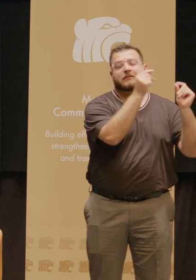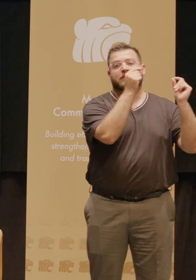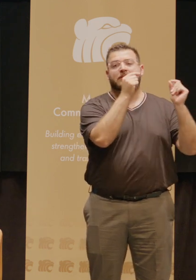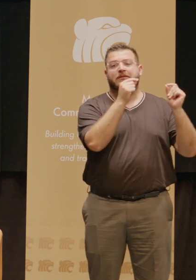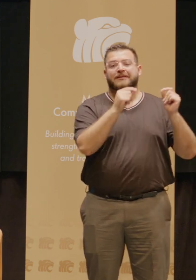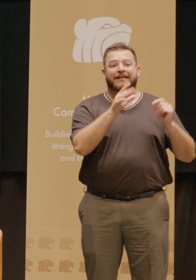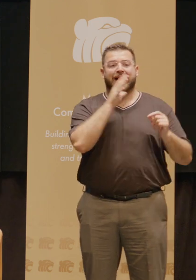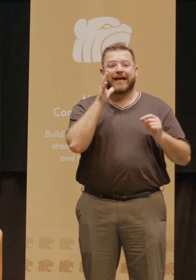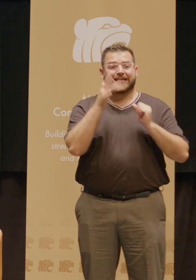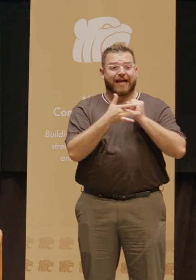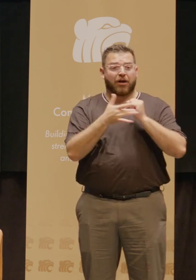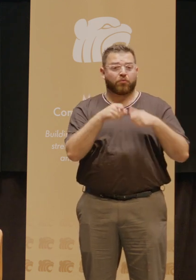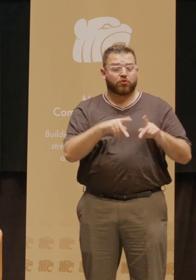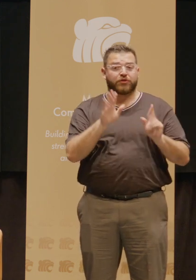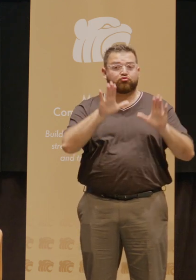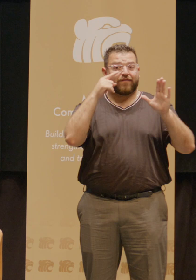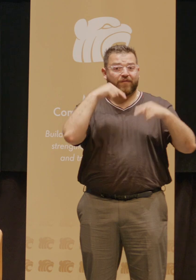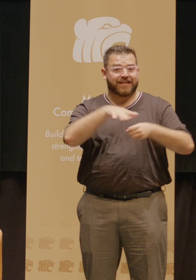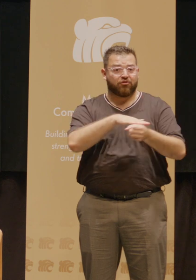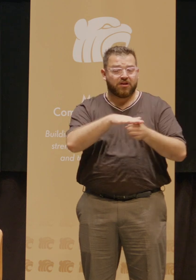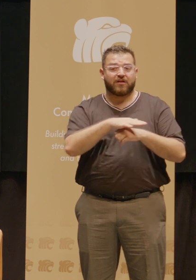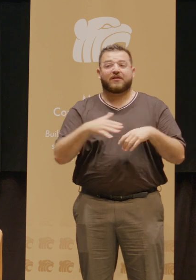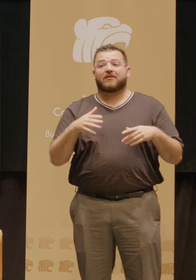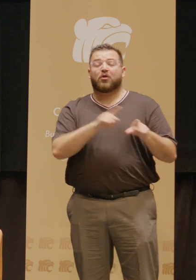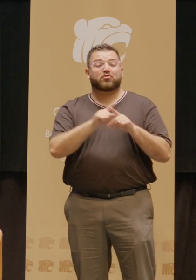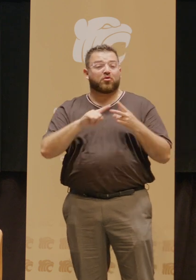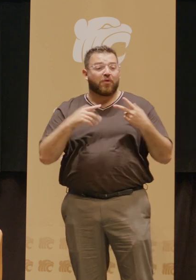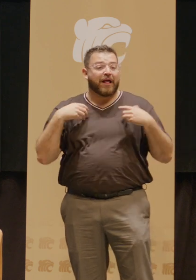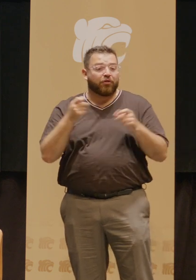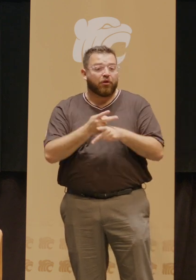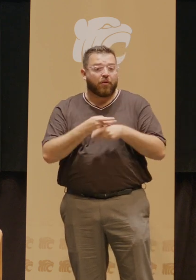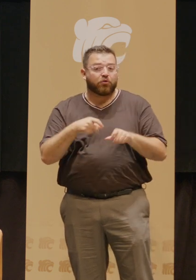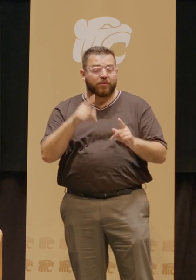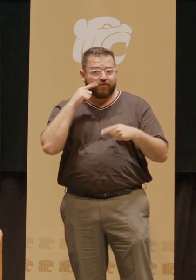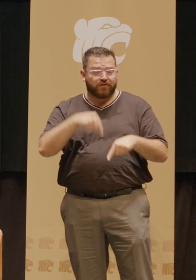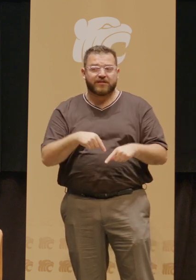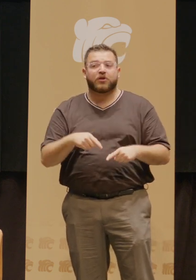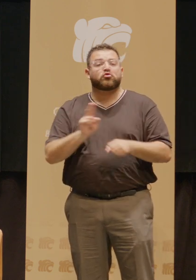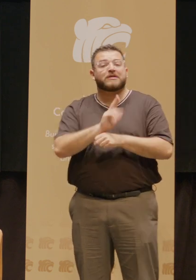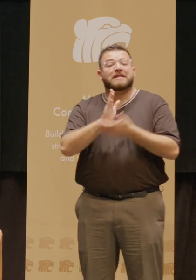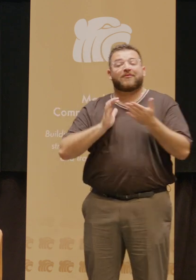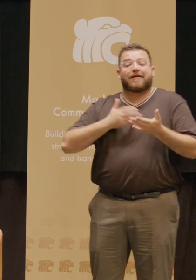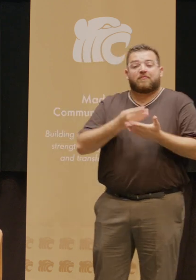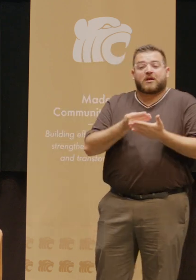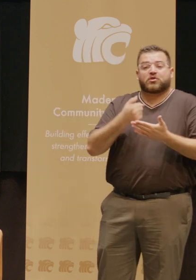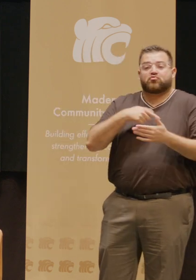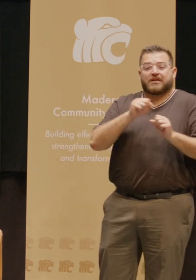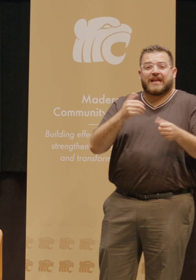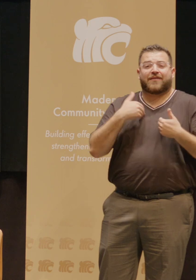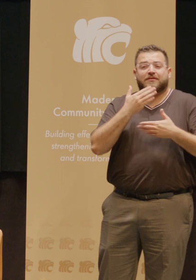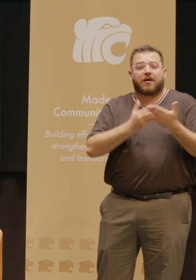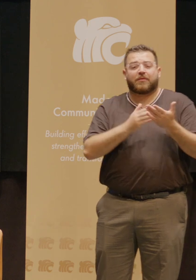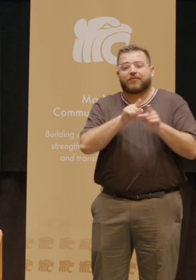is a really good one for this area. I think some healthcare opportunities for here as well, using some of our money, so we could have some offsets potentially to